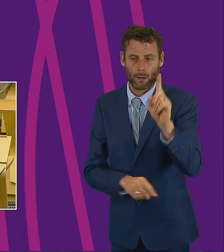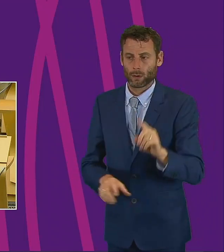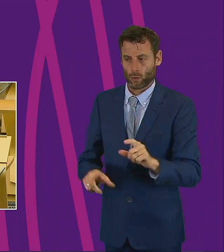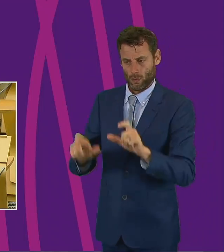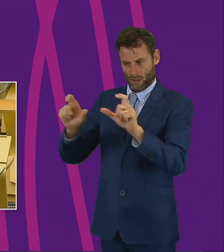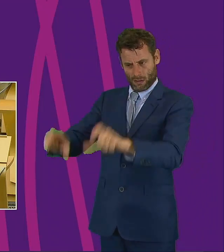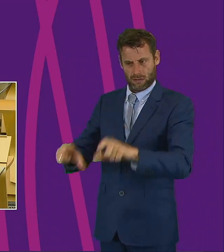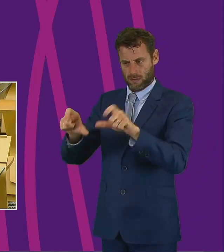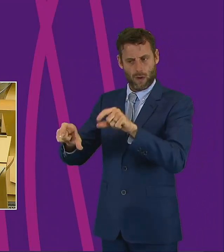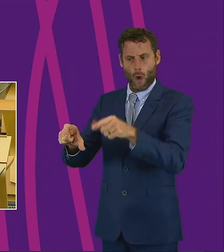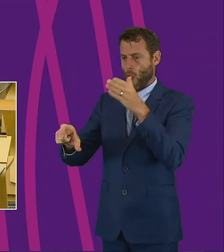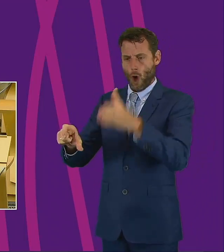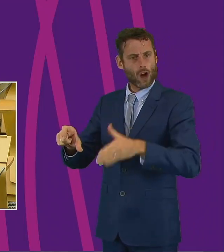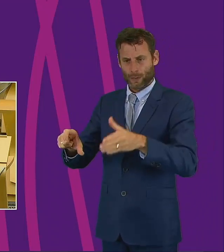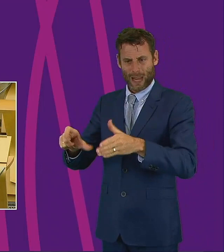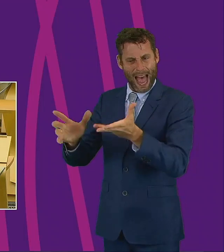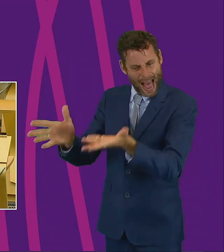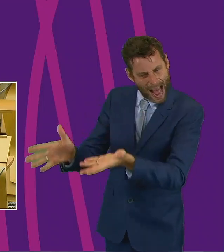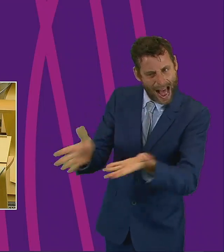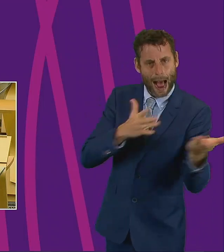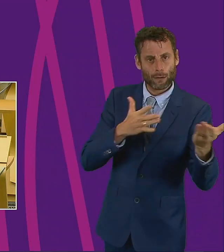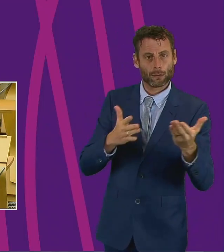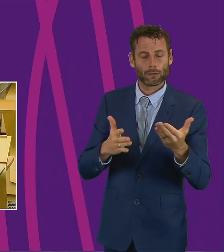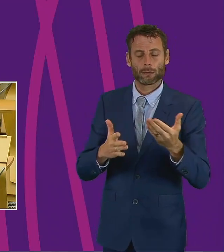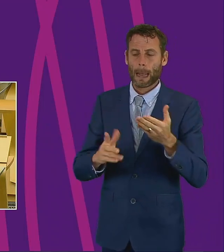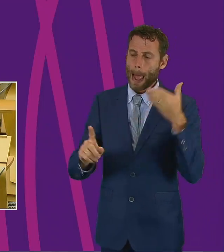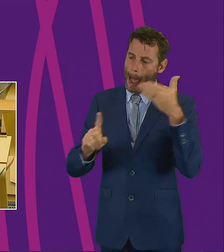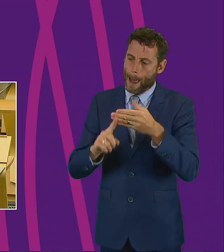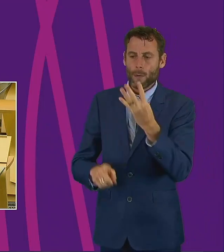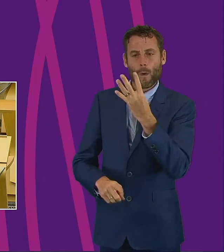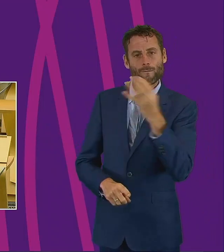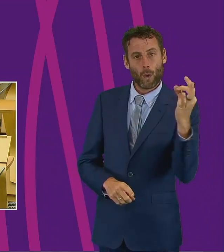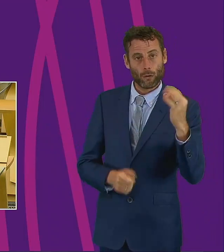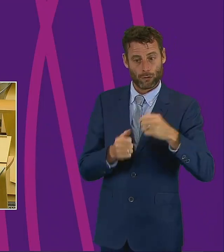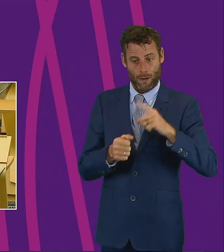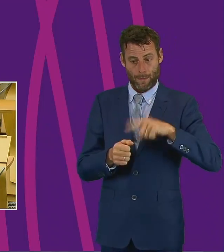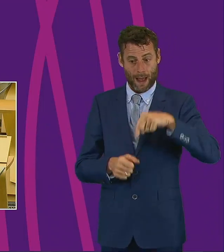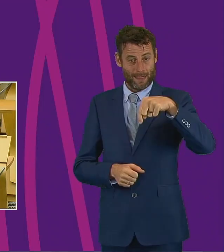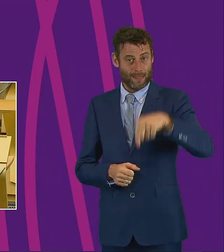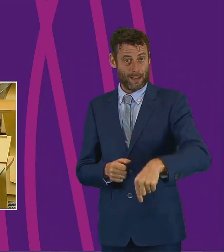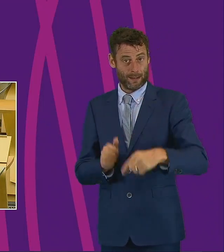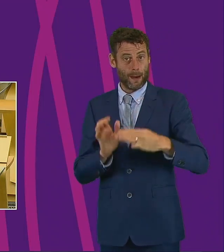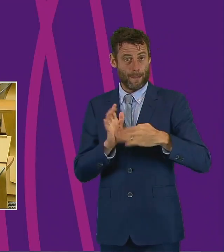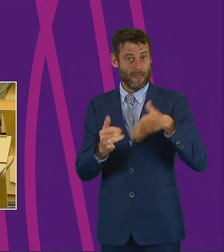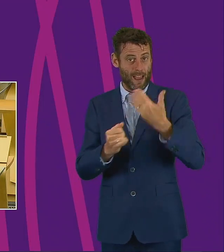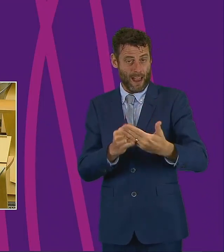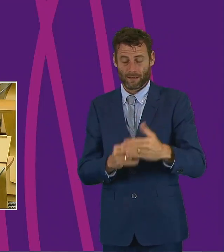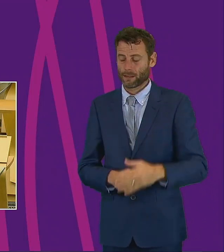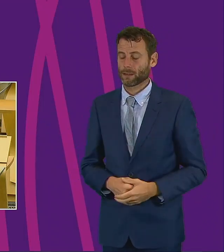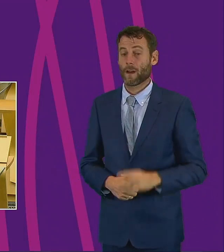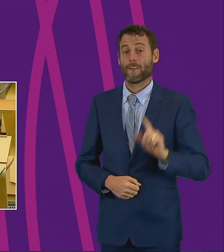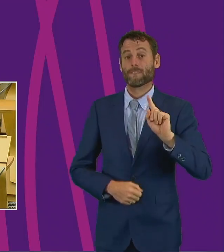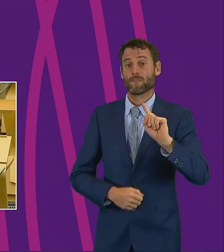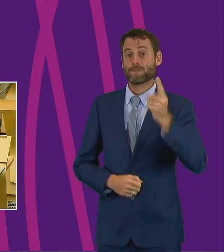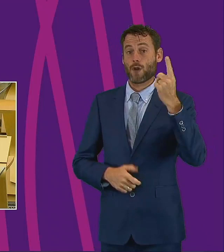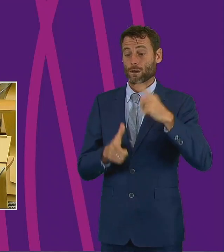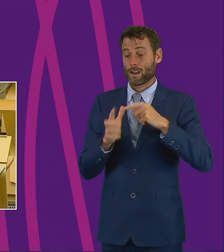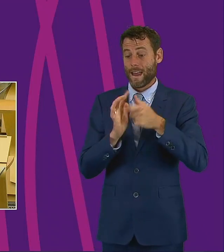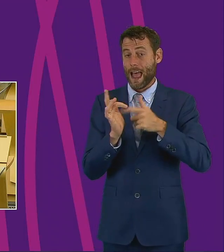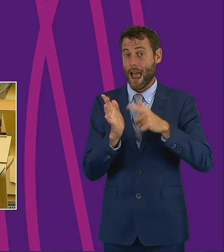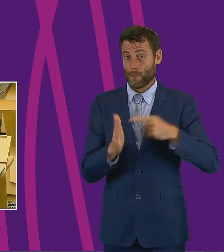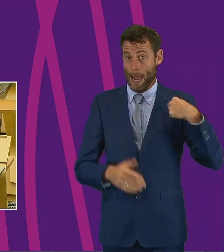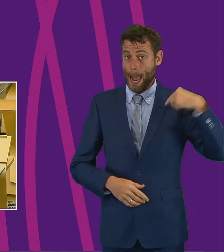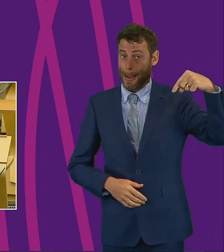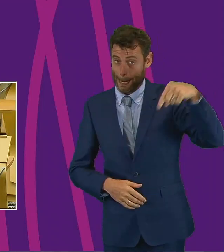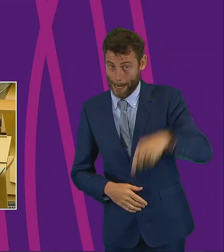at least 400 by the end of this month. On the 1st of April, I stood up in this Parliament and I said